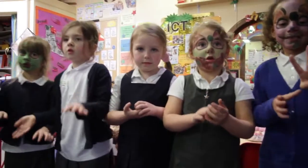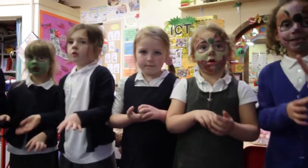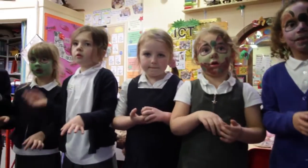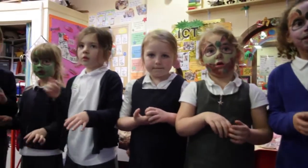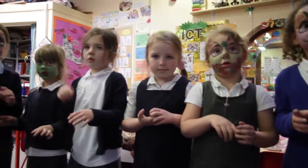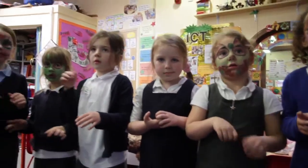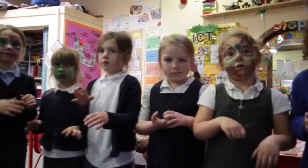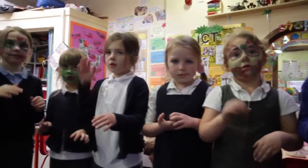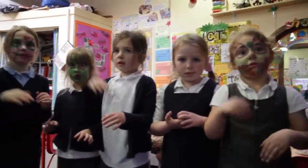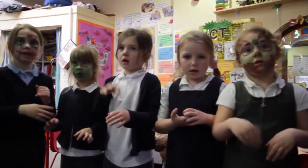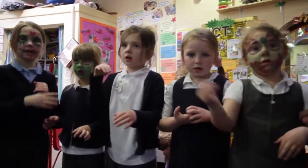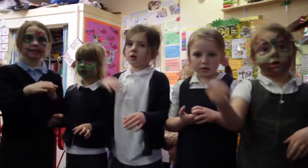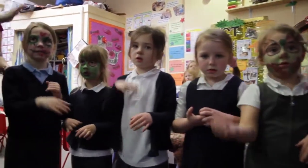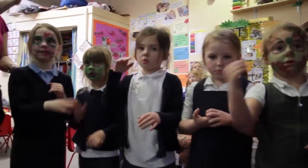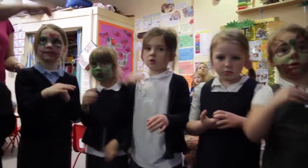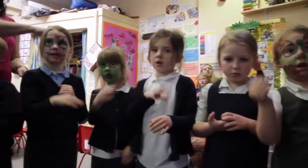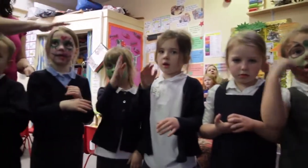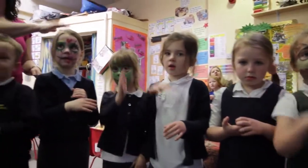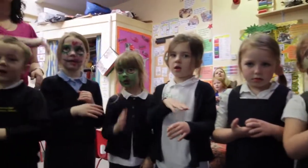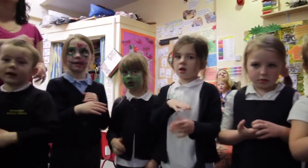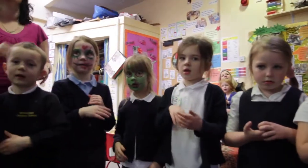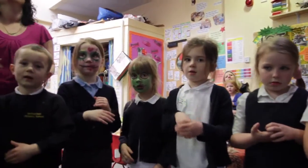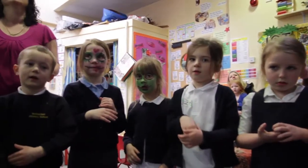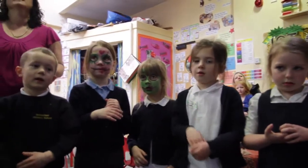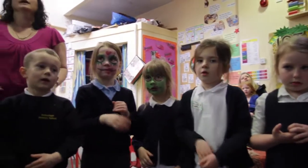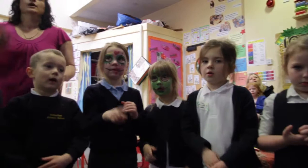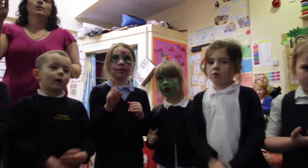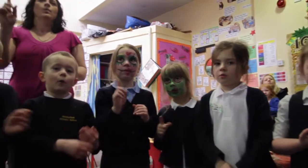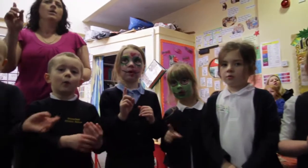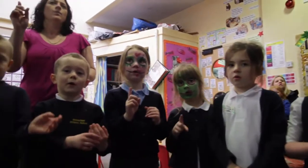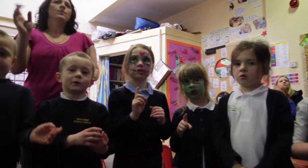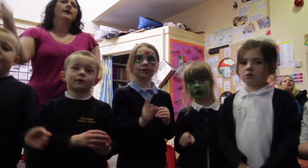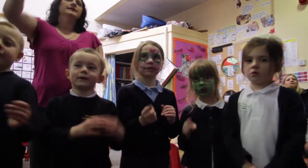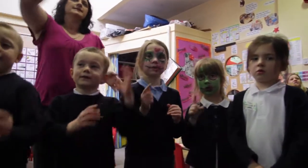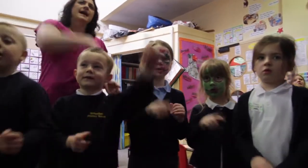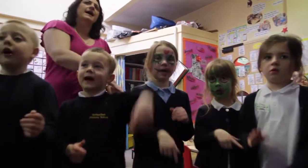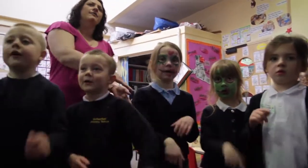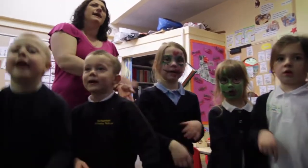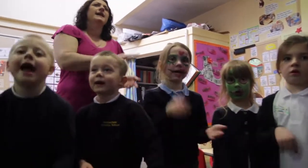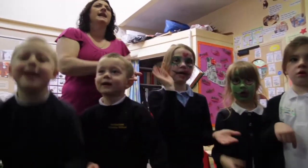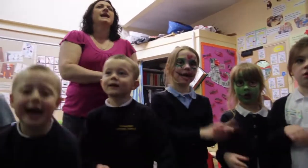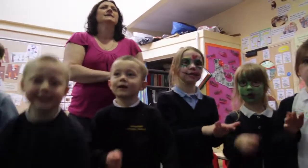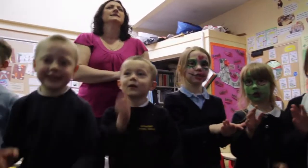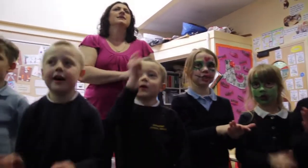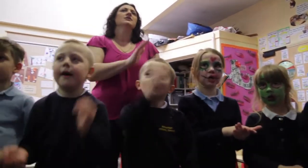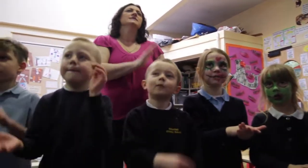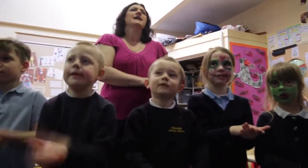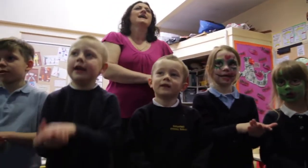were shooting through the galaxy one day. One went down and landed on